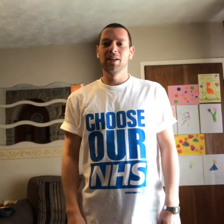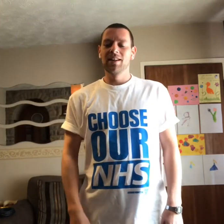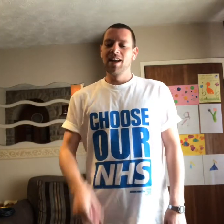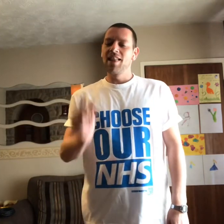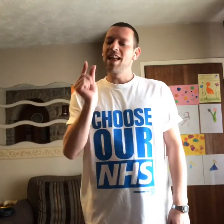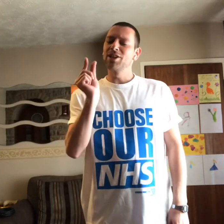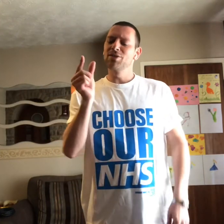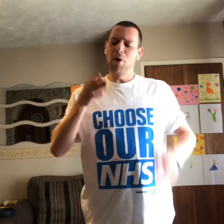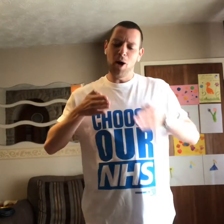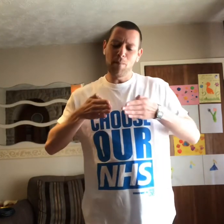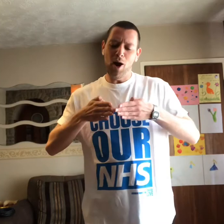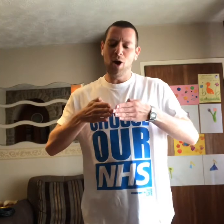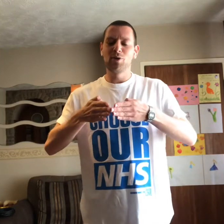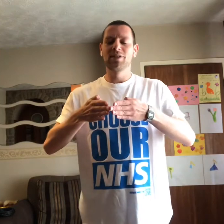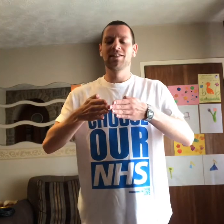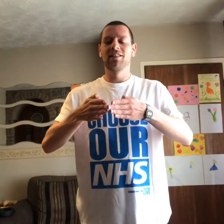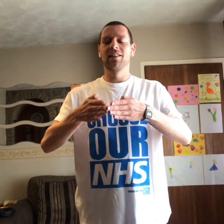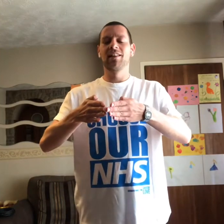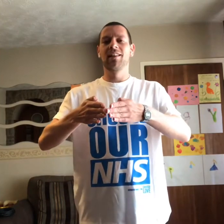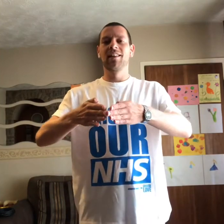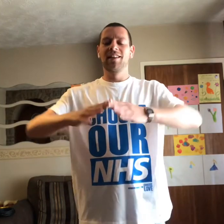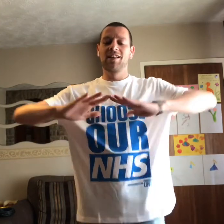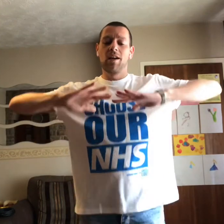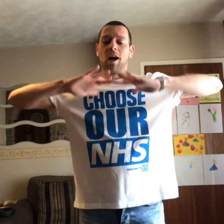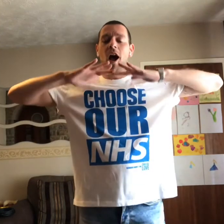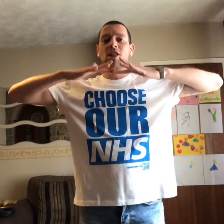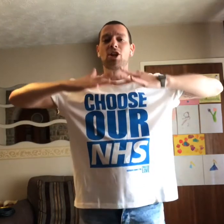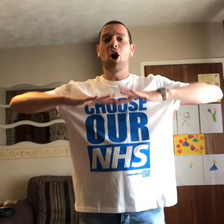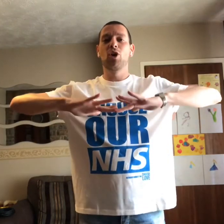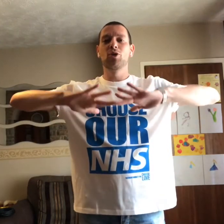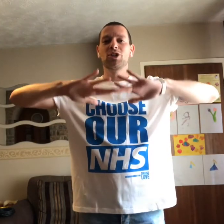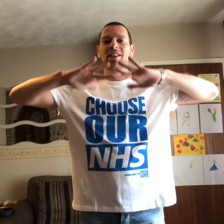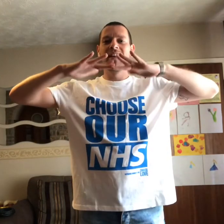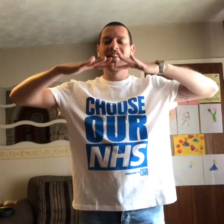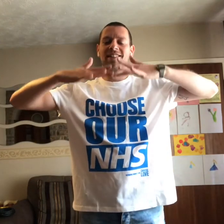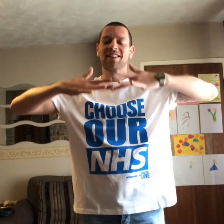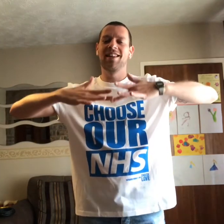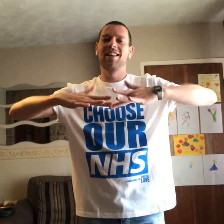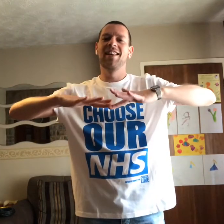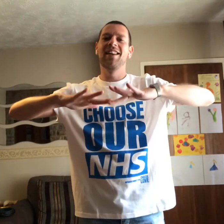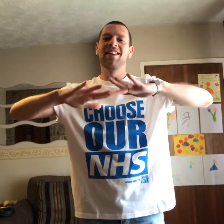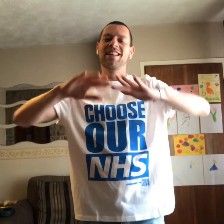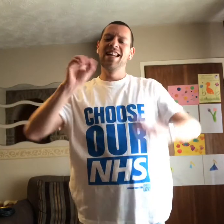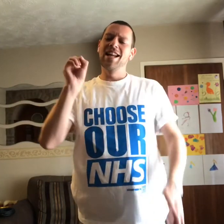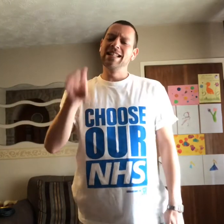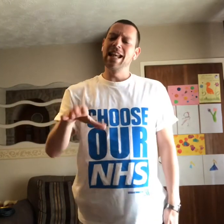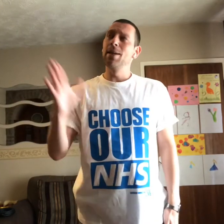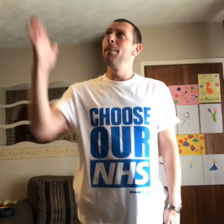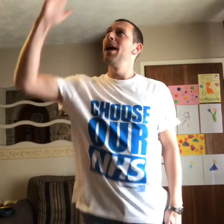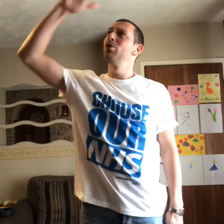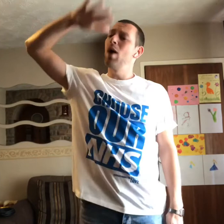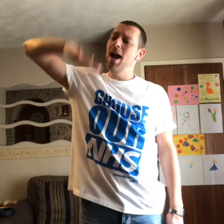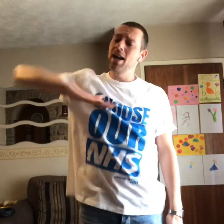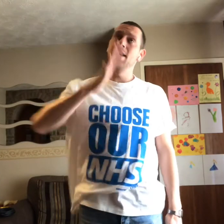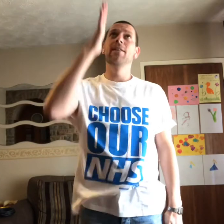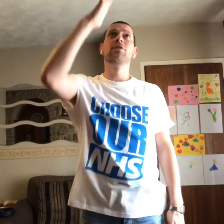Like a small boat on the ocean Sending big waves